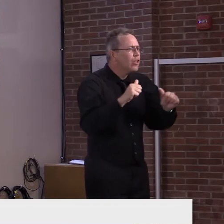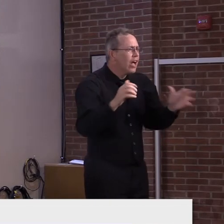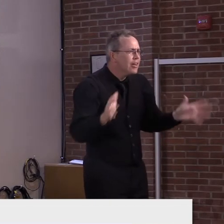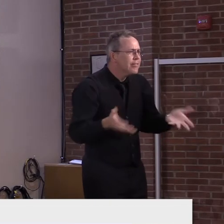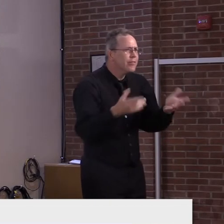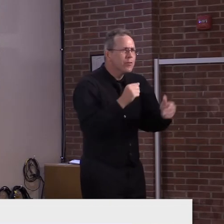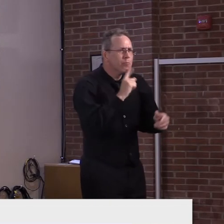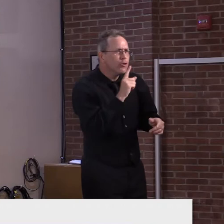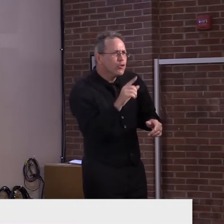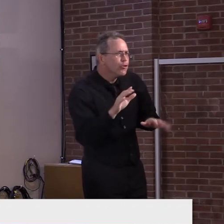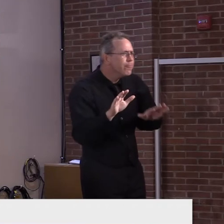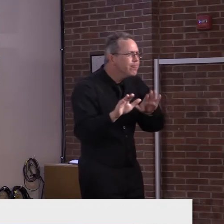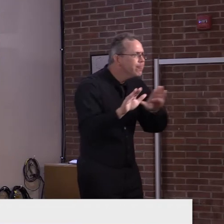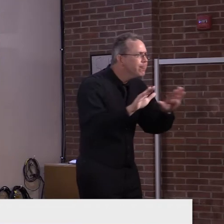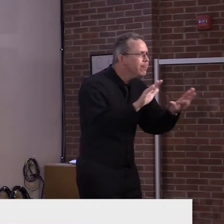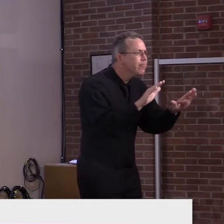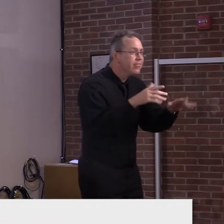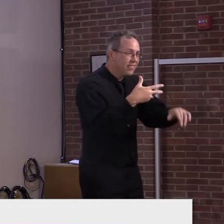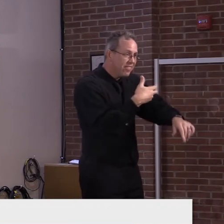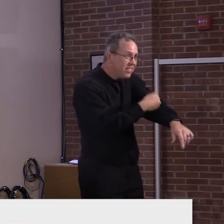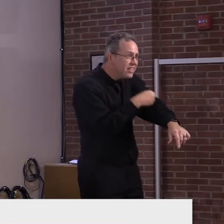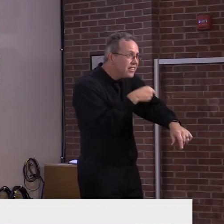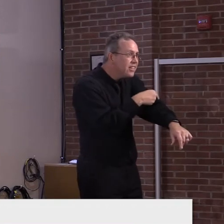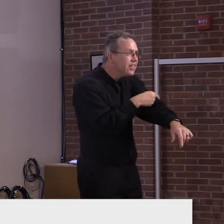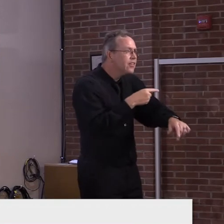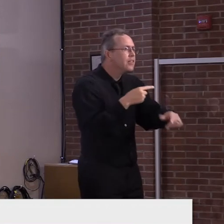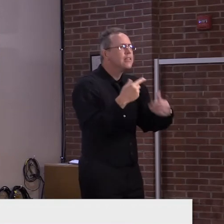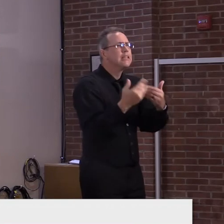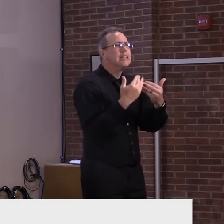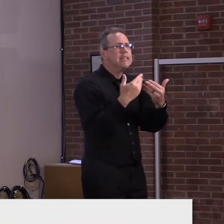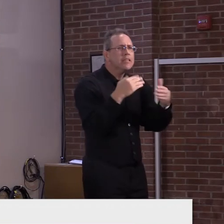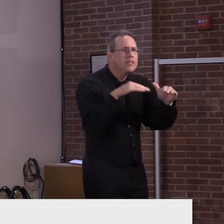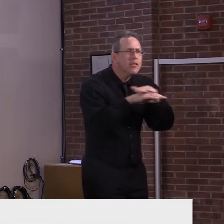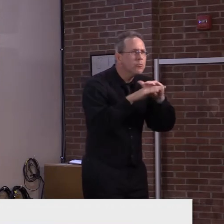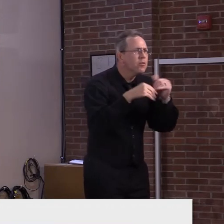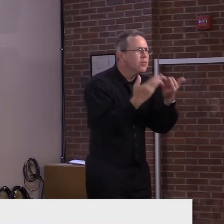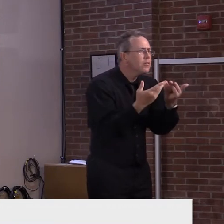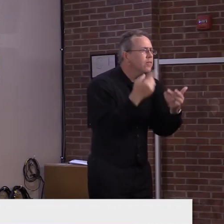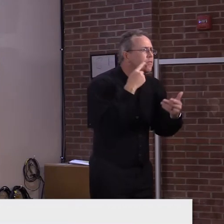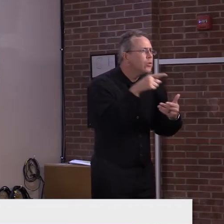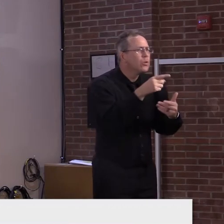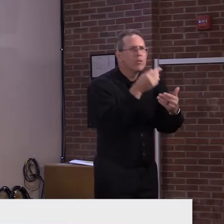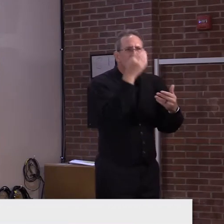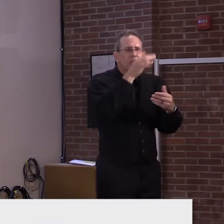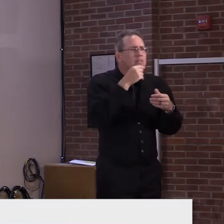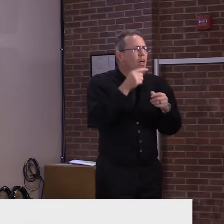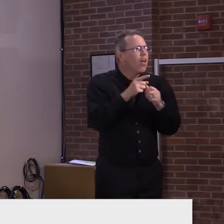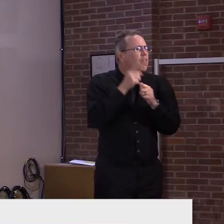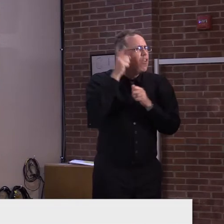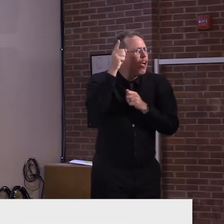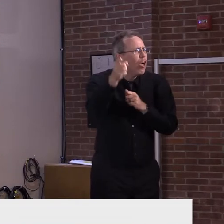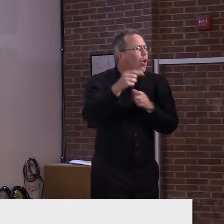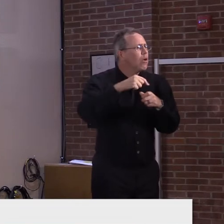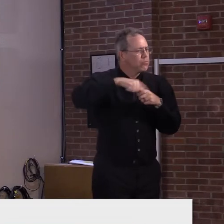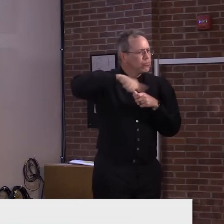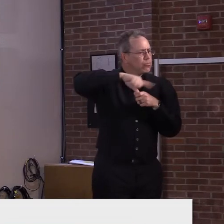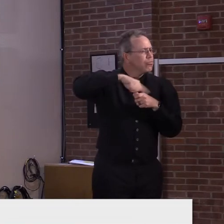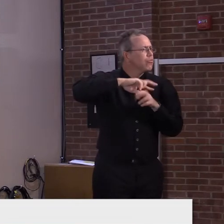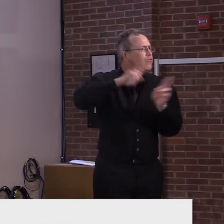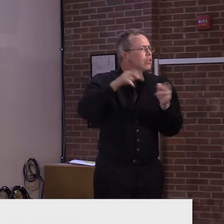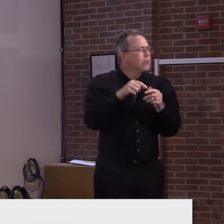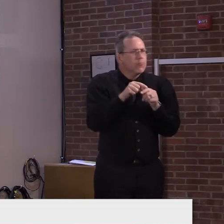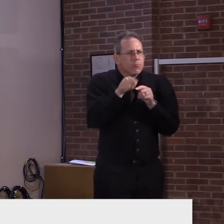getting a vaccine is most convenient everywhere in Vermont. So please take advantage of getting your